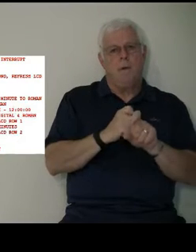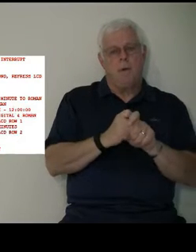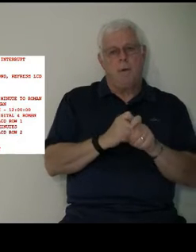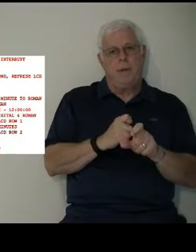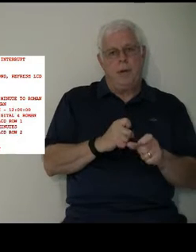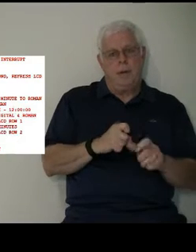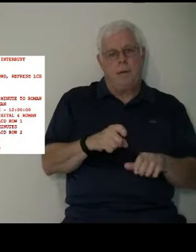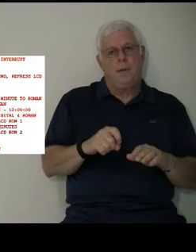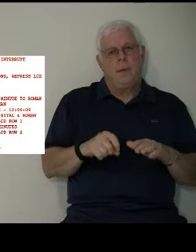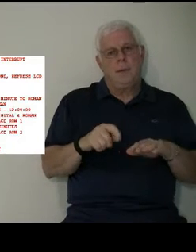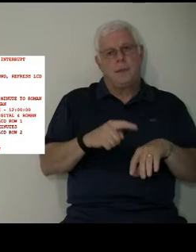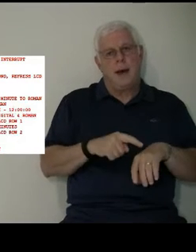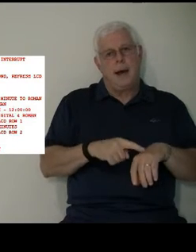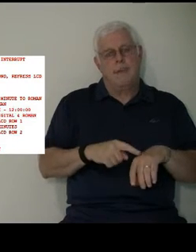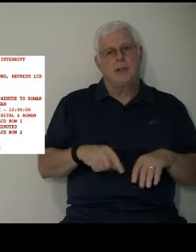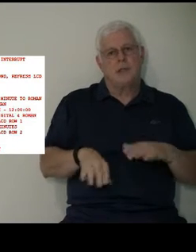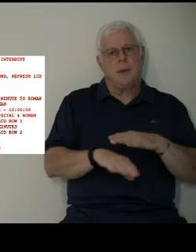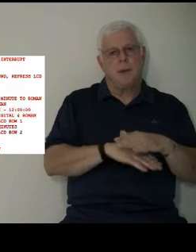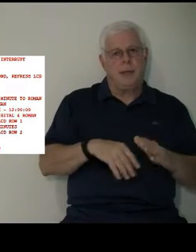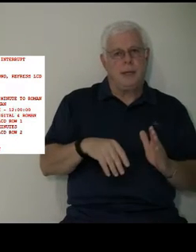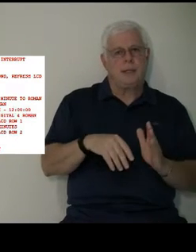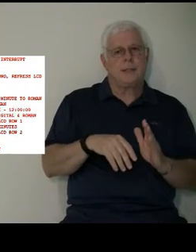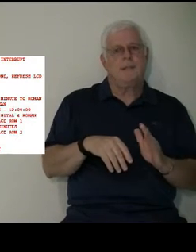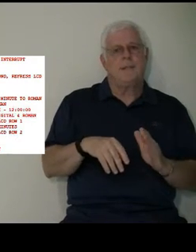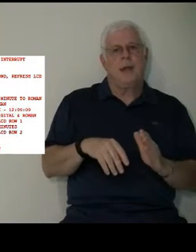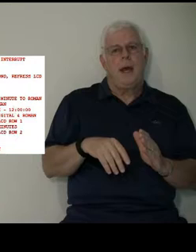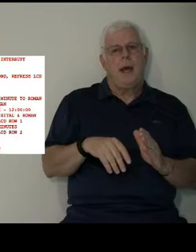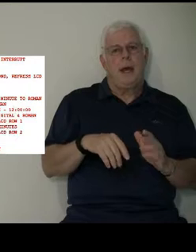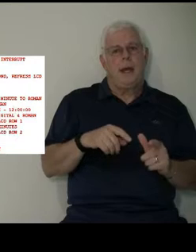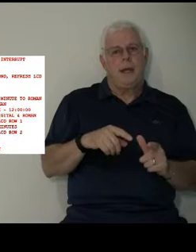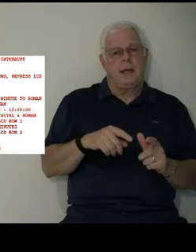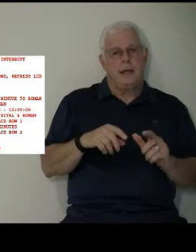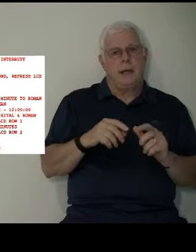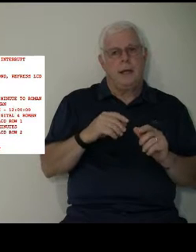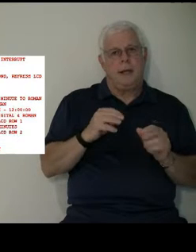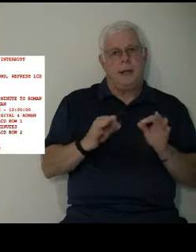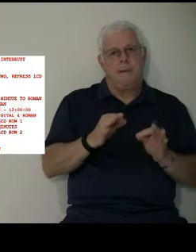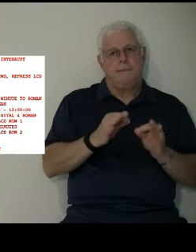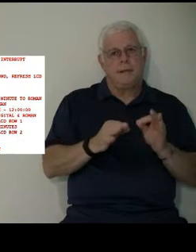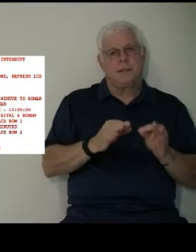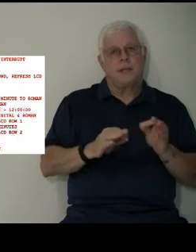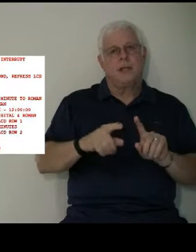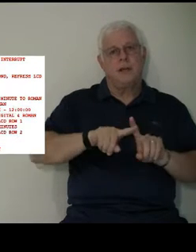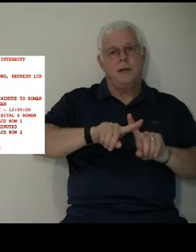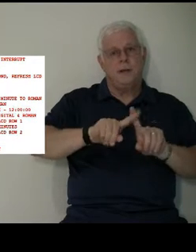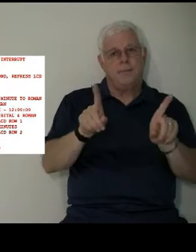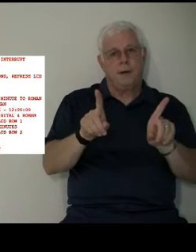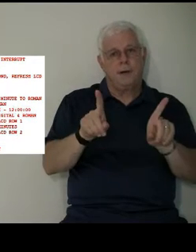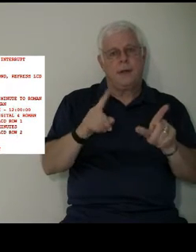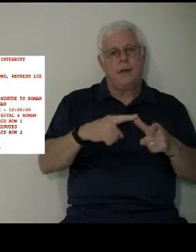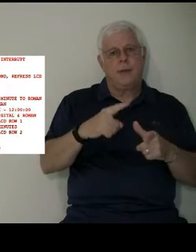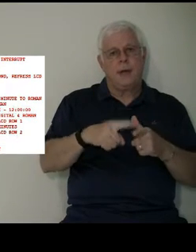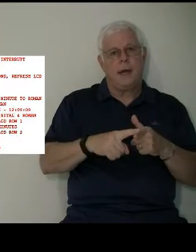for the time subroutines, and if it's different, then